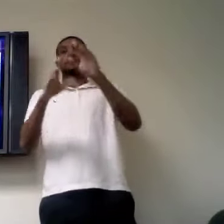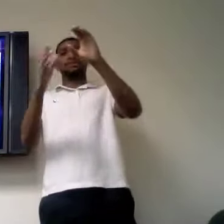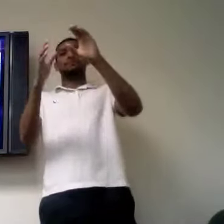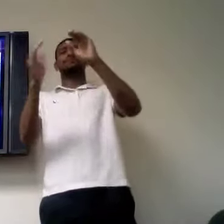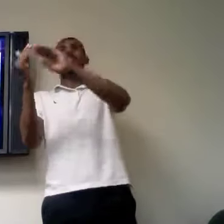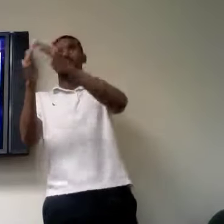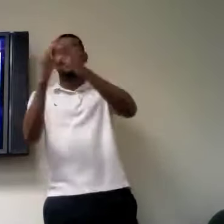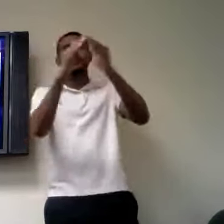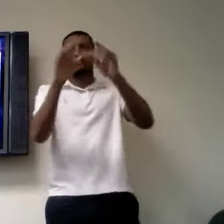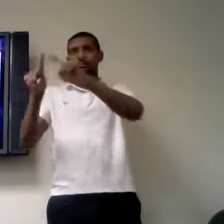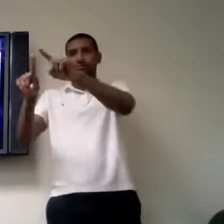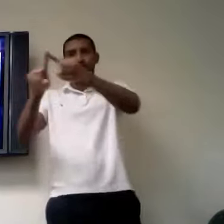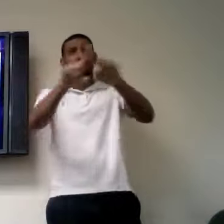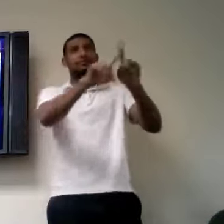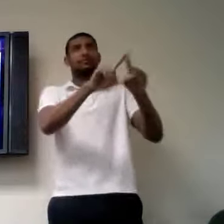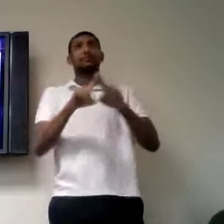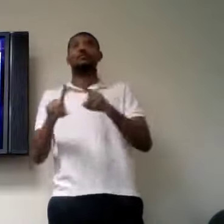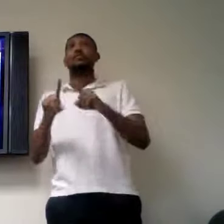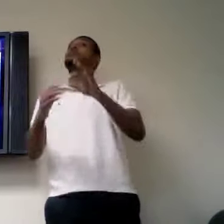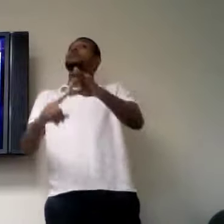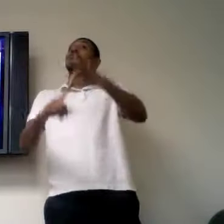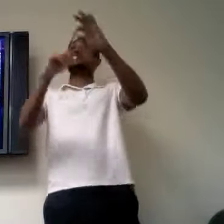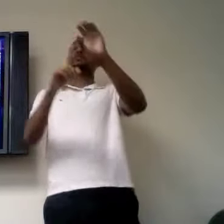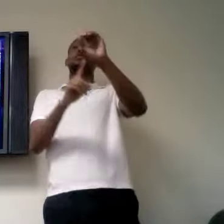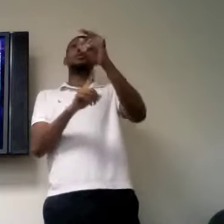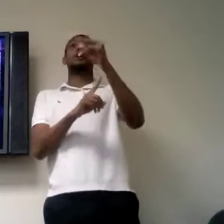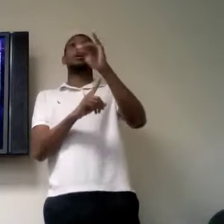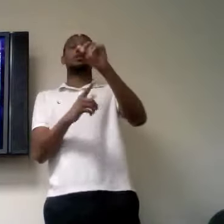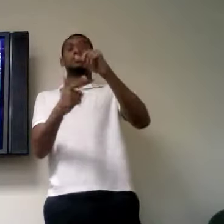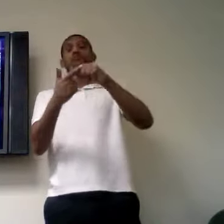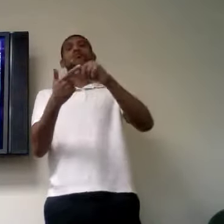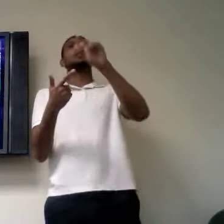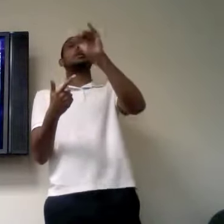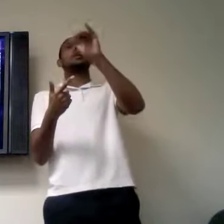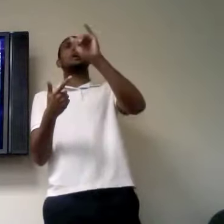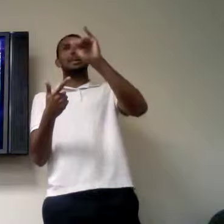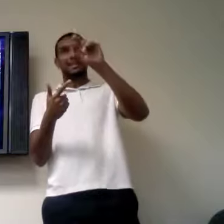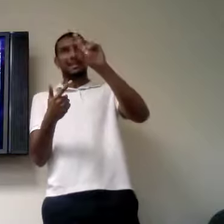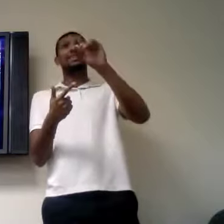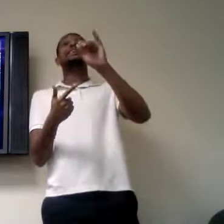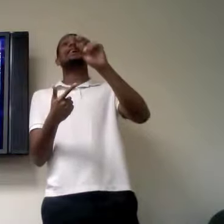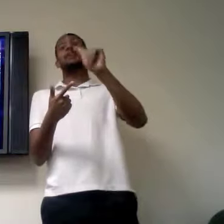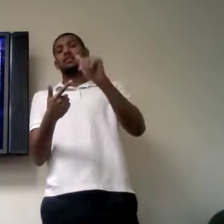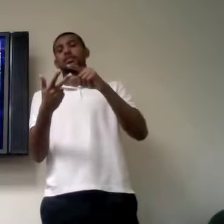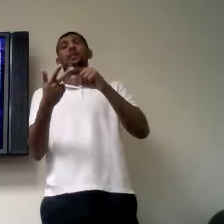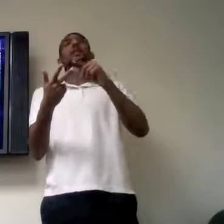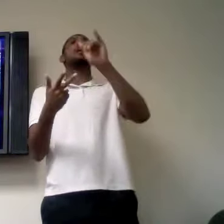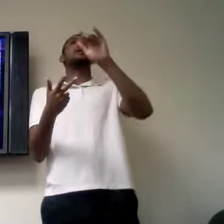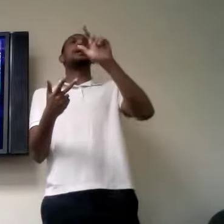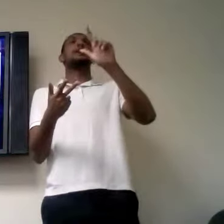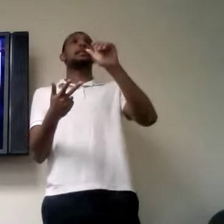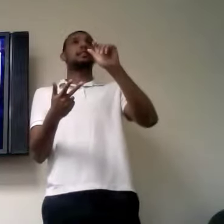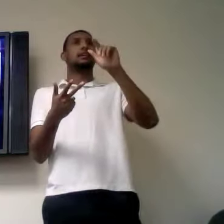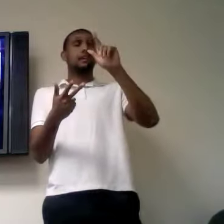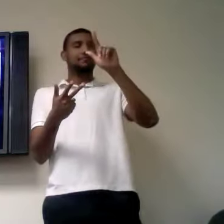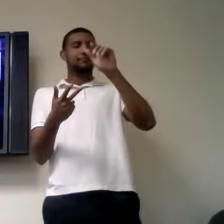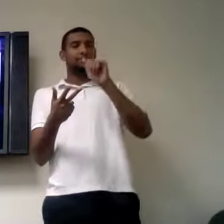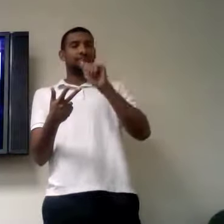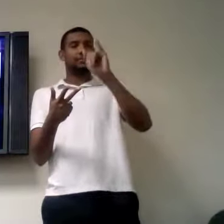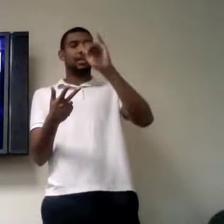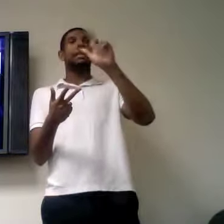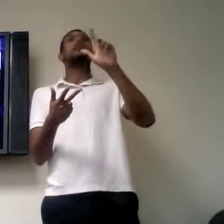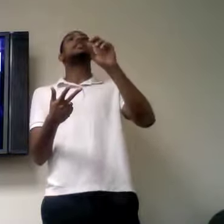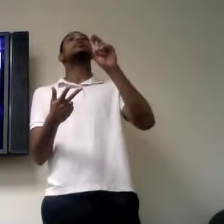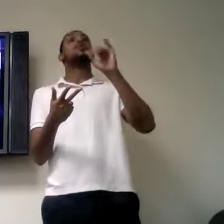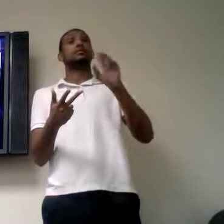cities, especially in Ohio, Indiana, and Illinois. The citizens of Rock Island were divided between those who favored